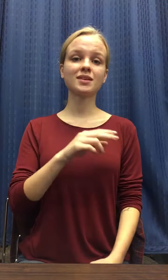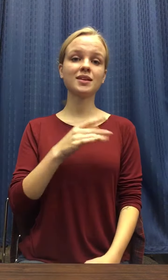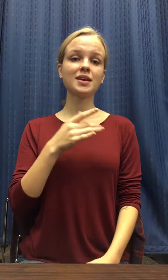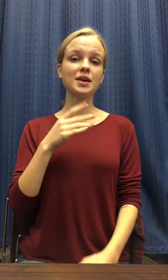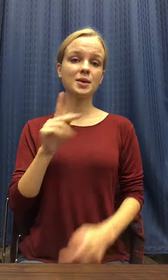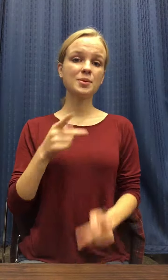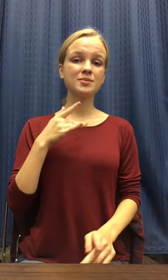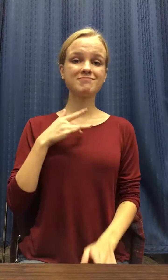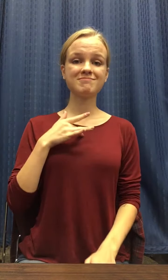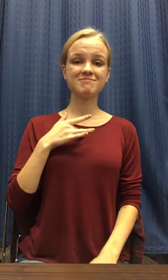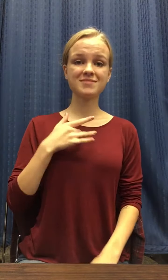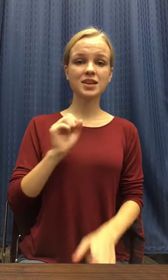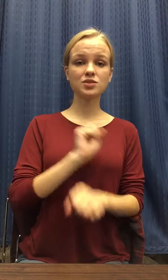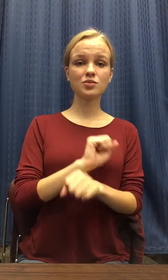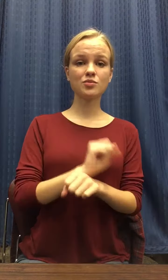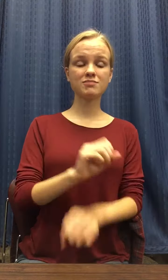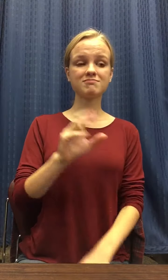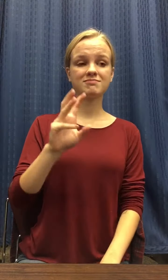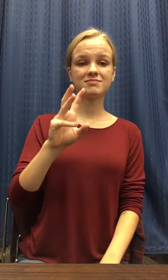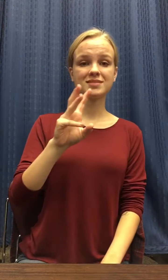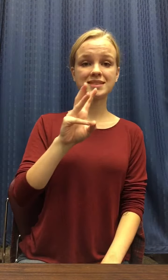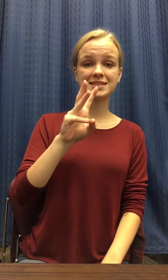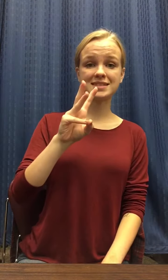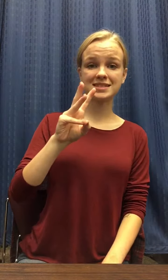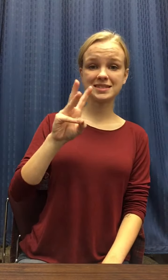week. Overtime and Sundays, no pay.